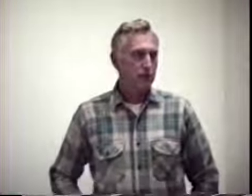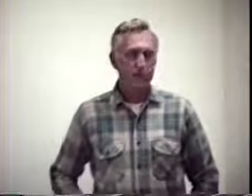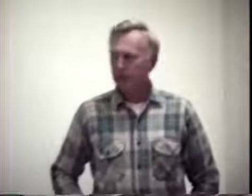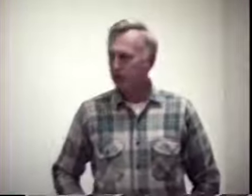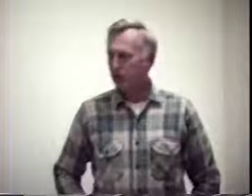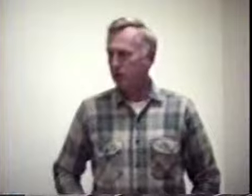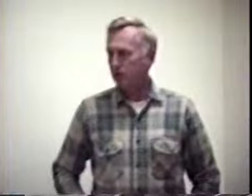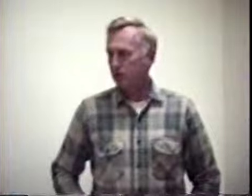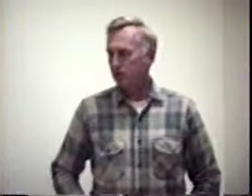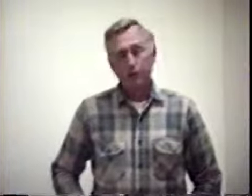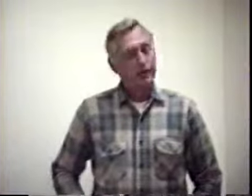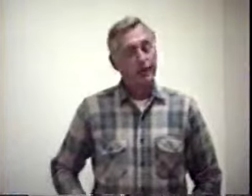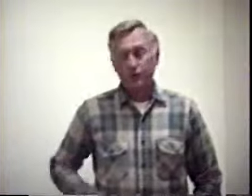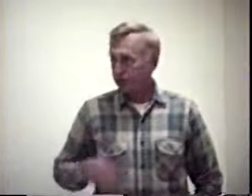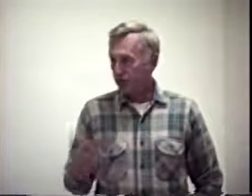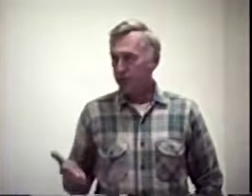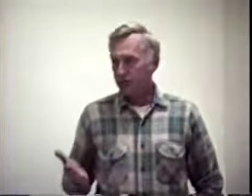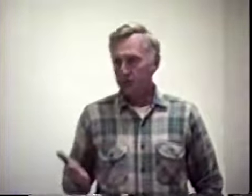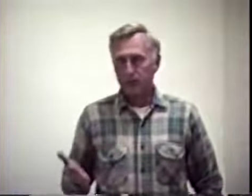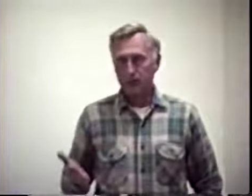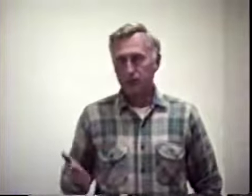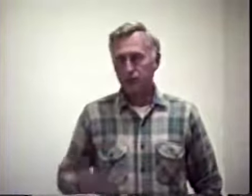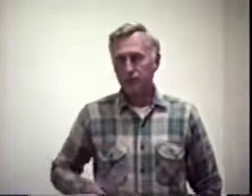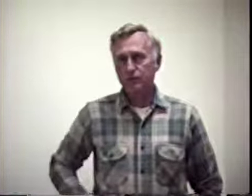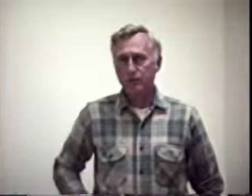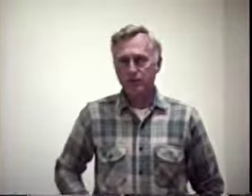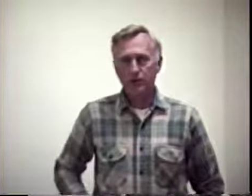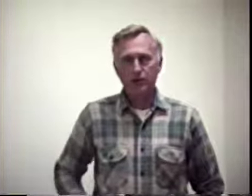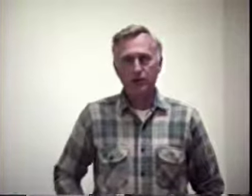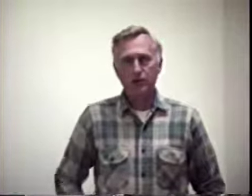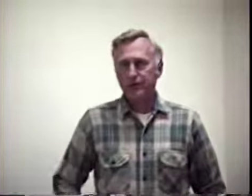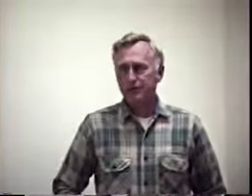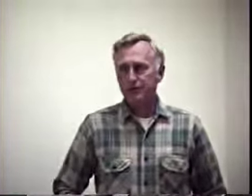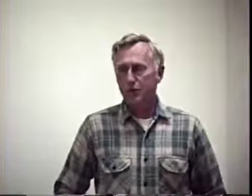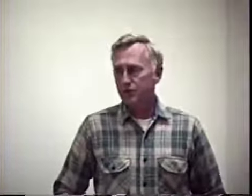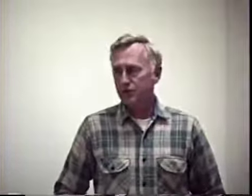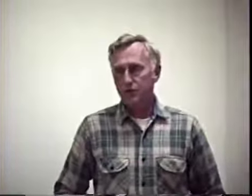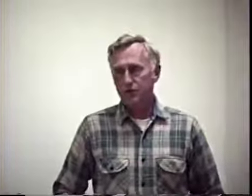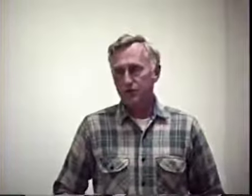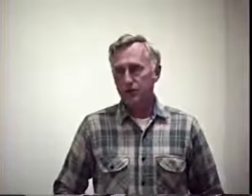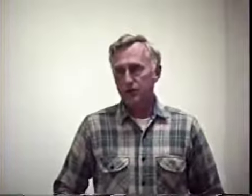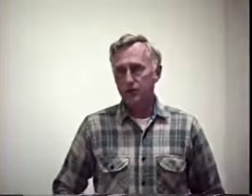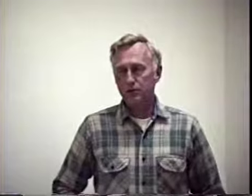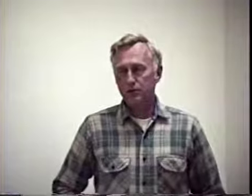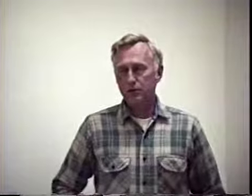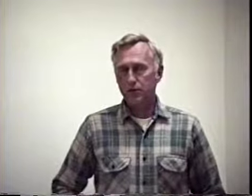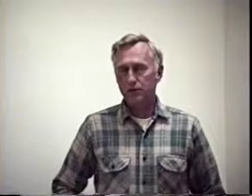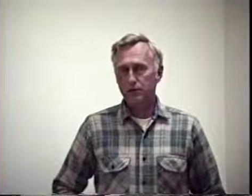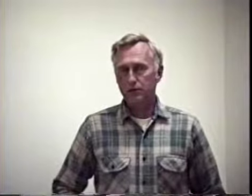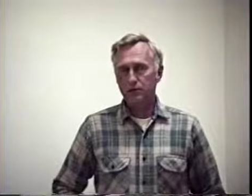about another culture. And the signing language that we've learned here has taught me a tremendous amount about